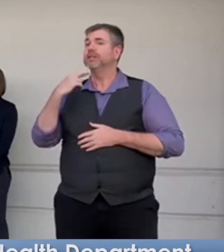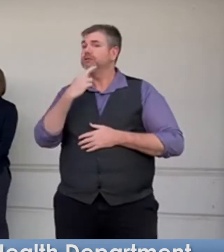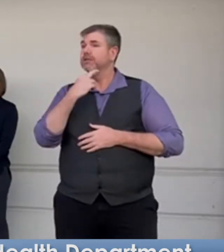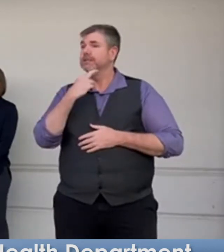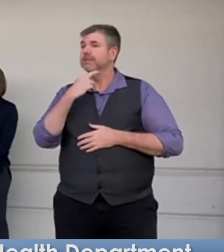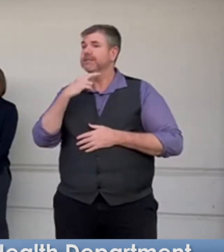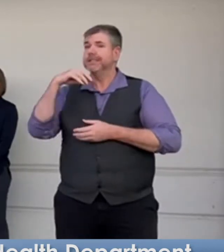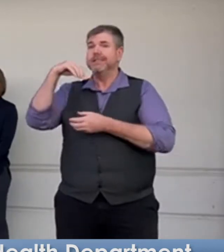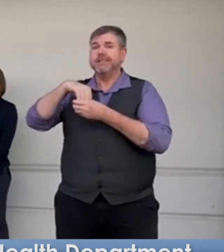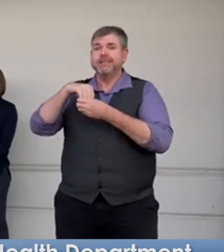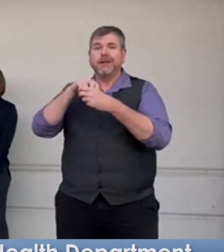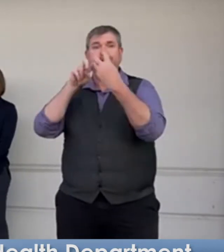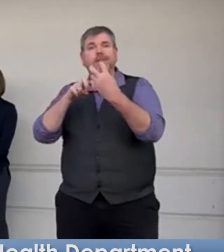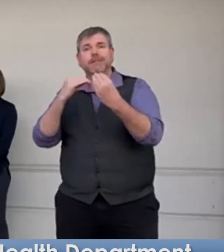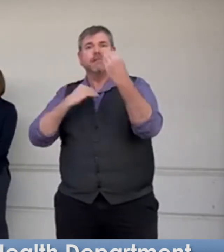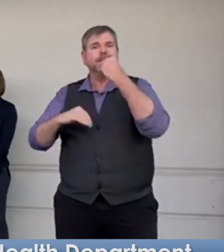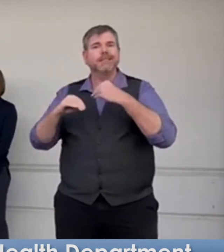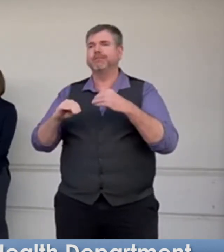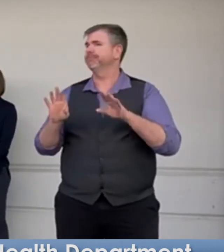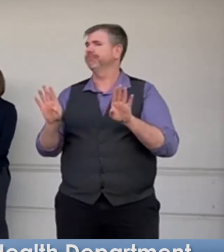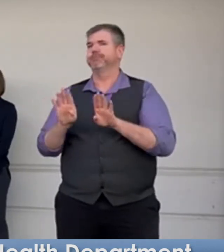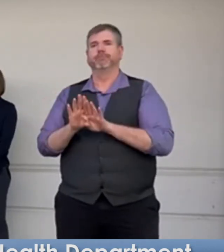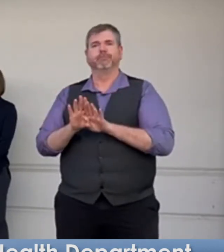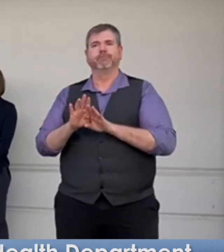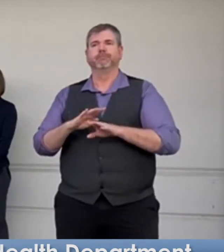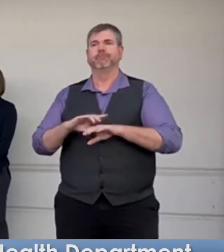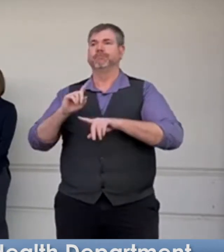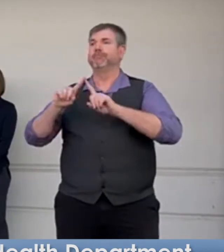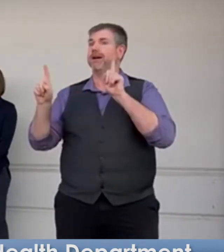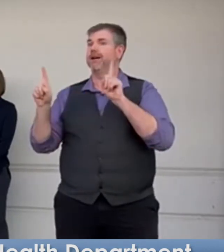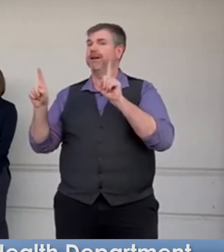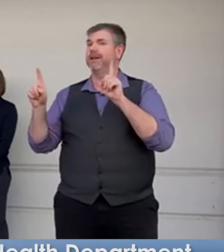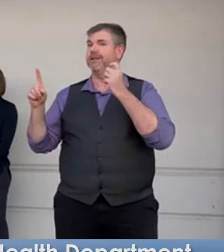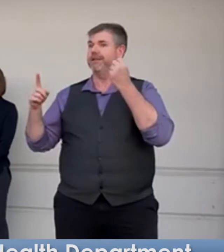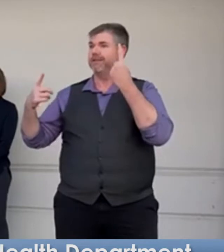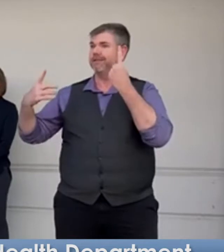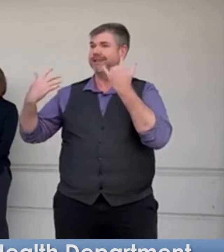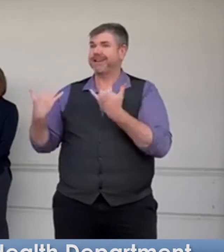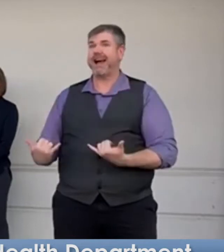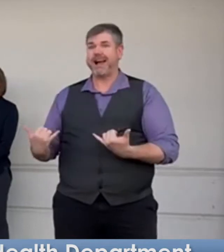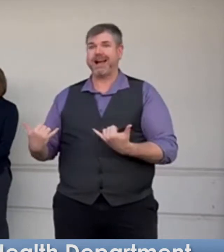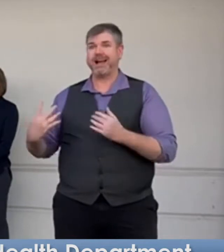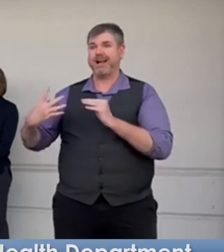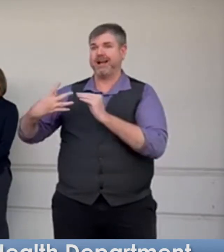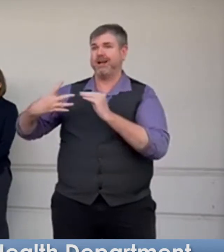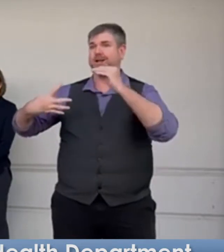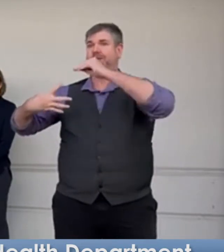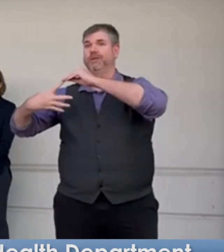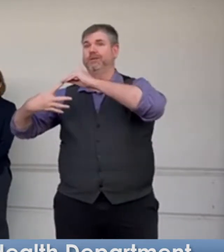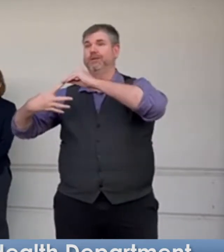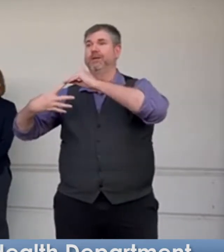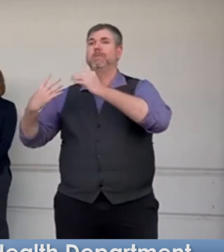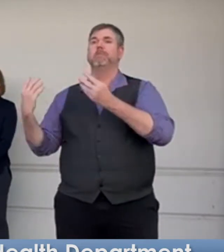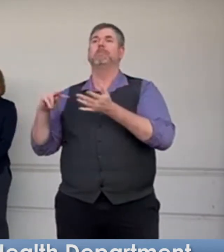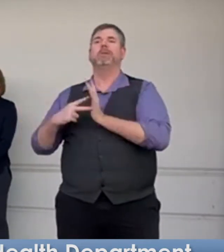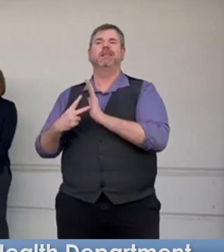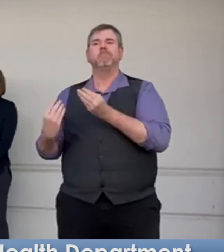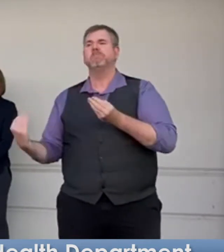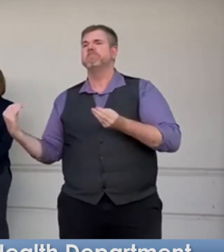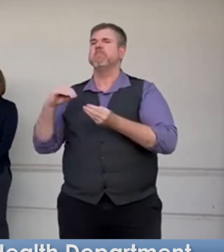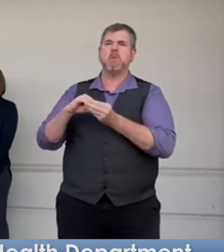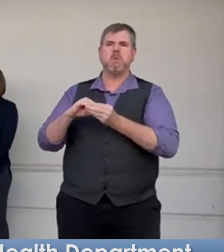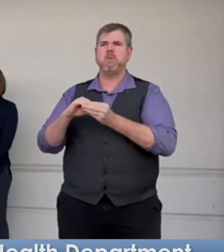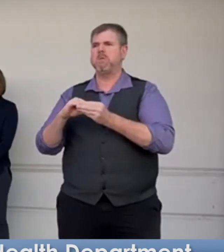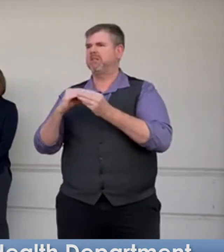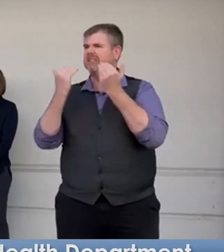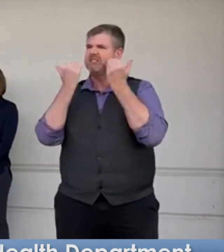restrictions that come with the purple tier that are beyond the otherwise predicted changes that we had